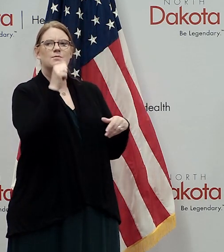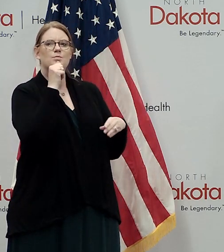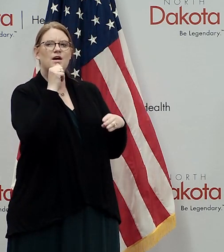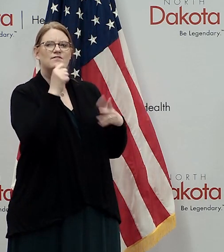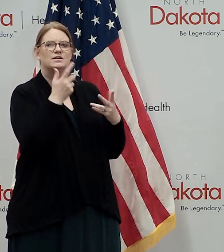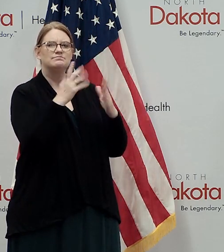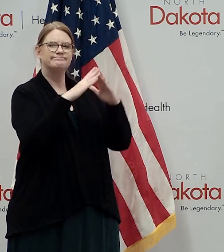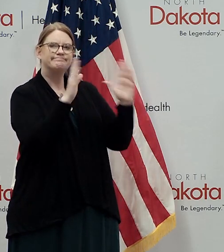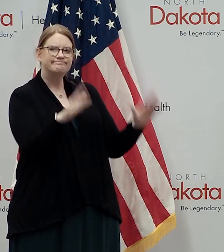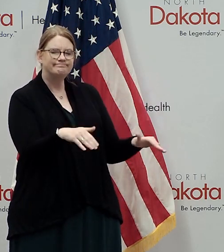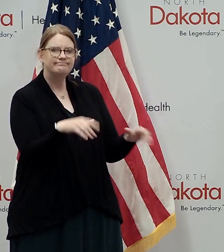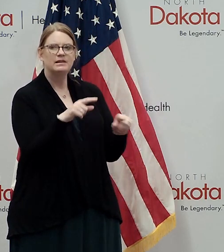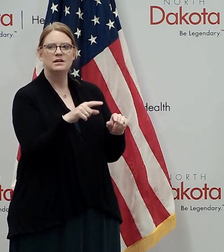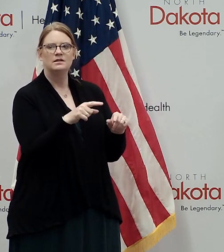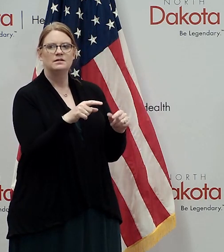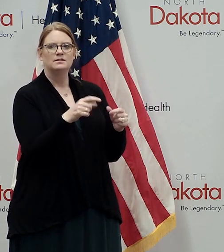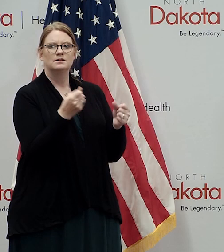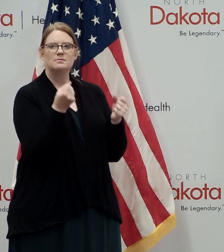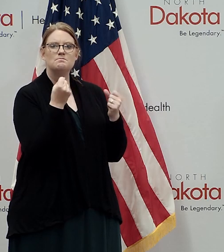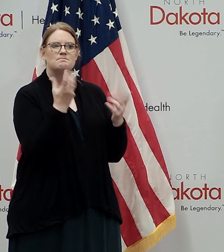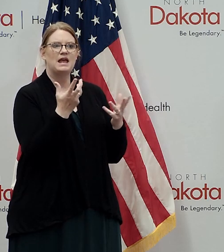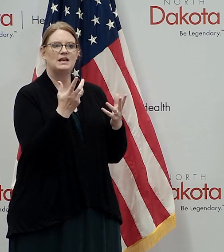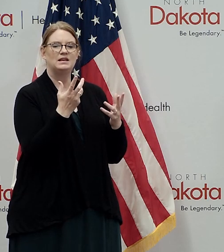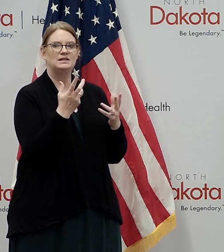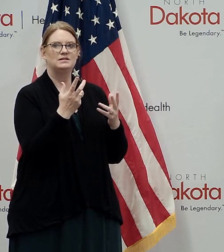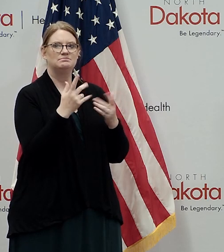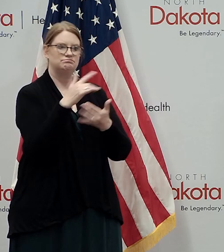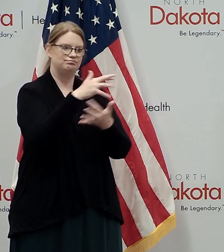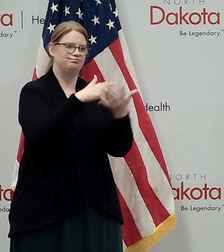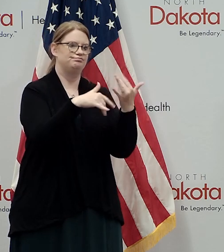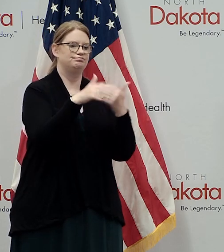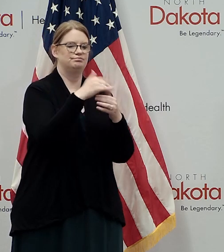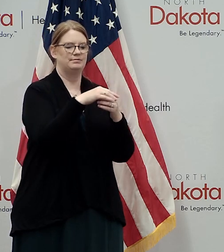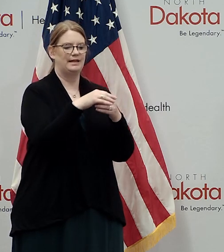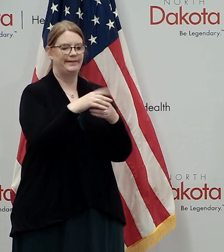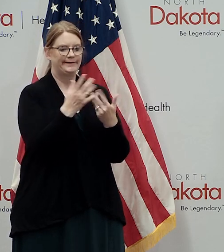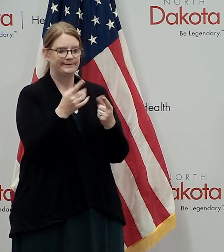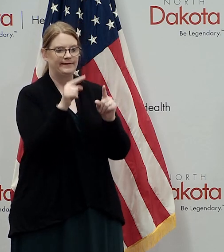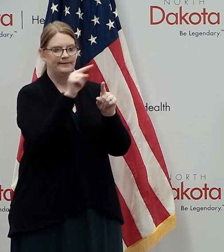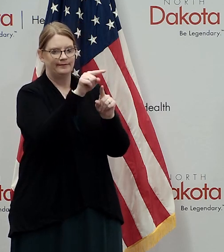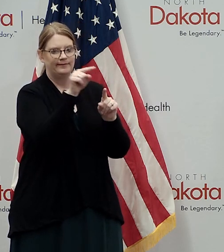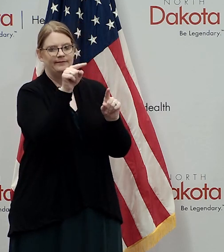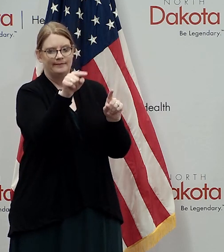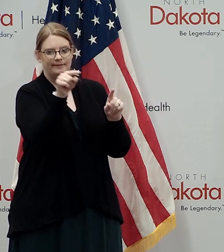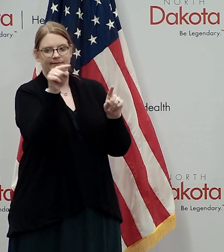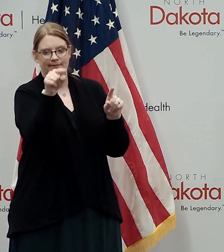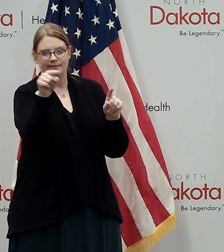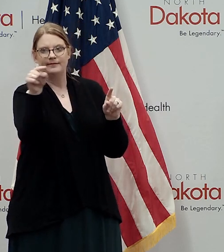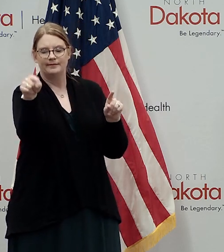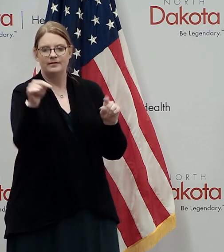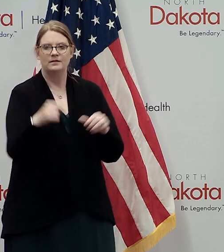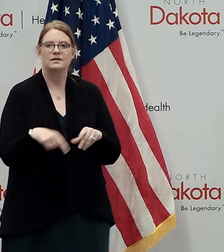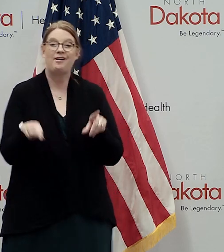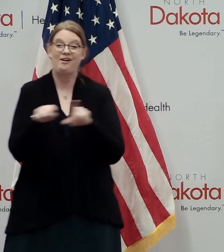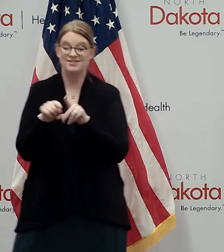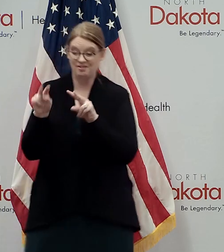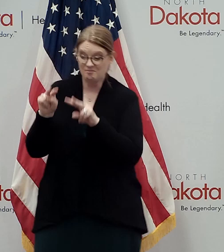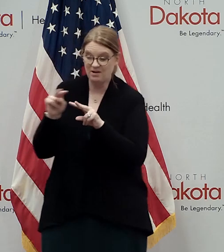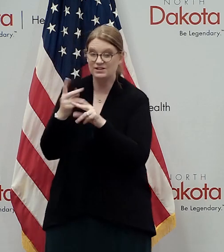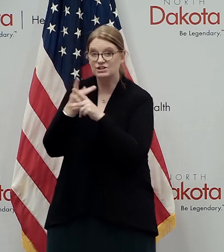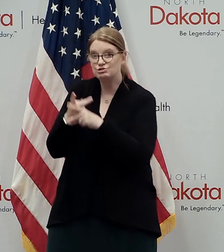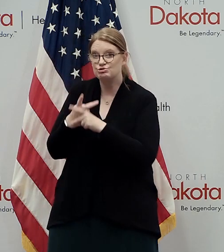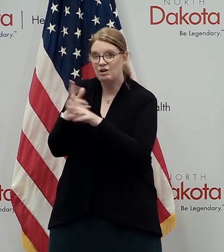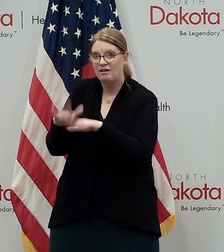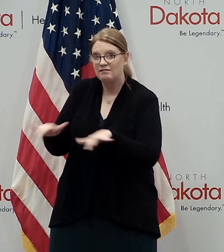residence that's had numerous contacts traced back to that. Of course, again, we continue to monitor childcare centers just like we